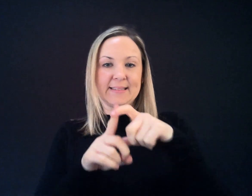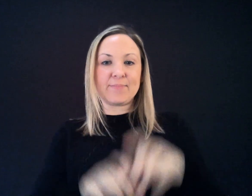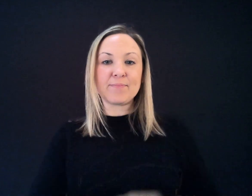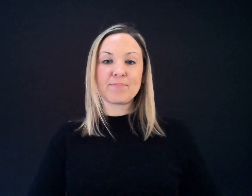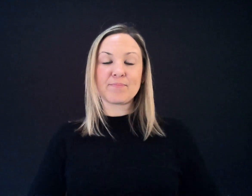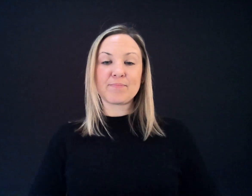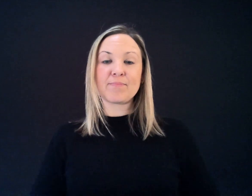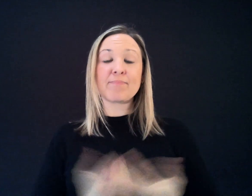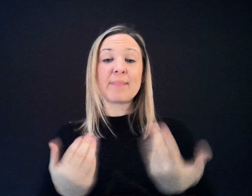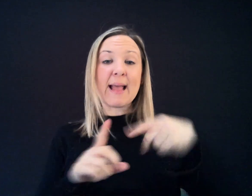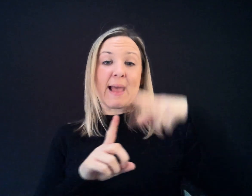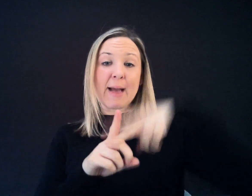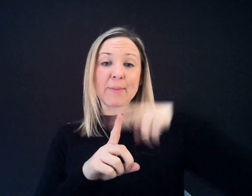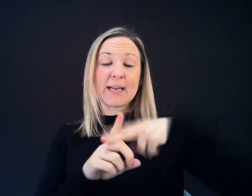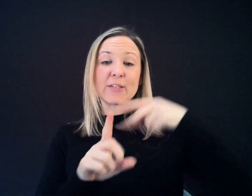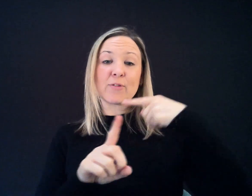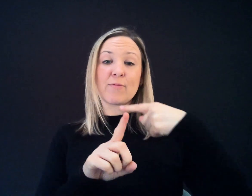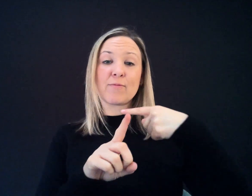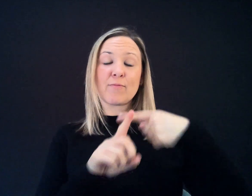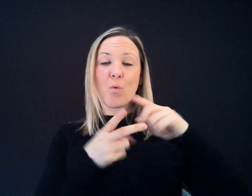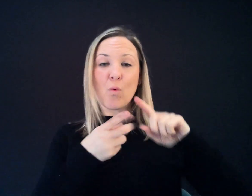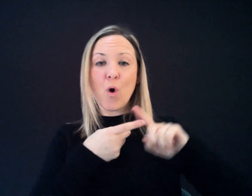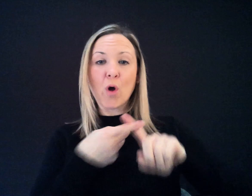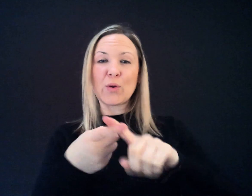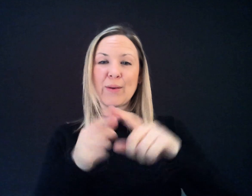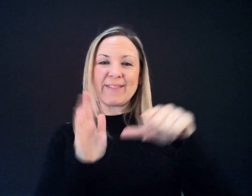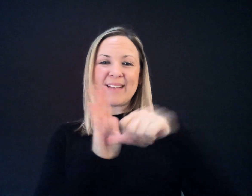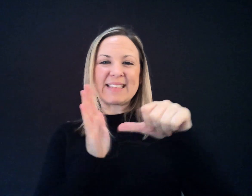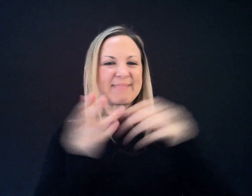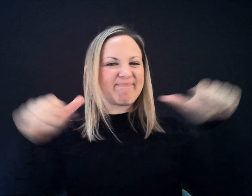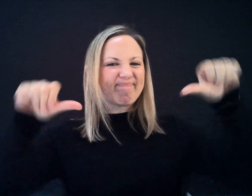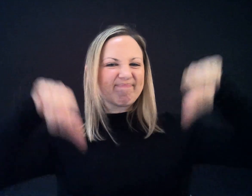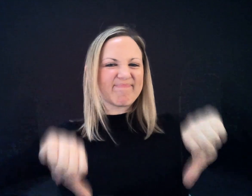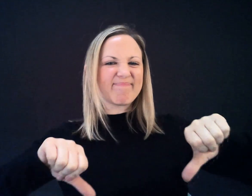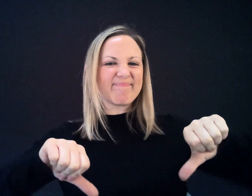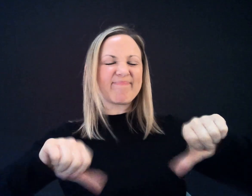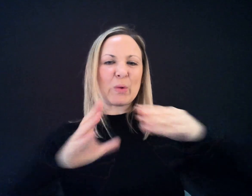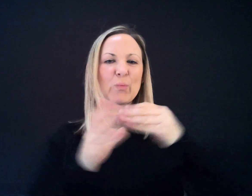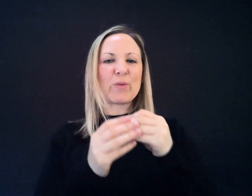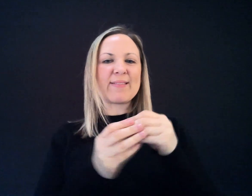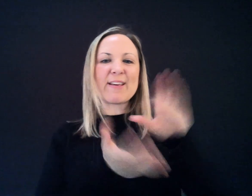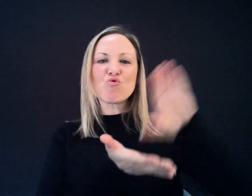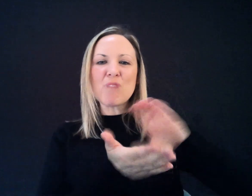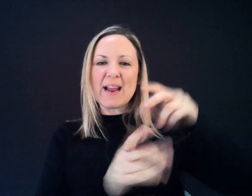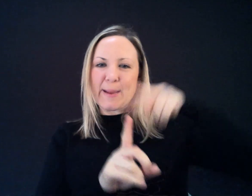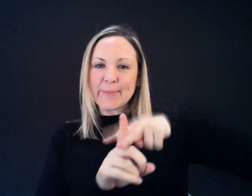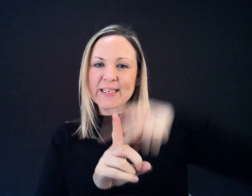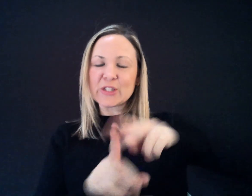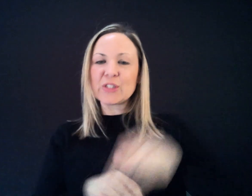Our application for ongoing funding was not successful in the recent grant applications, and unfortunately, DSS